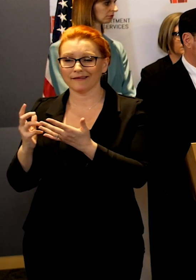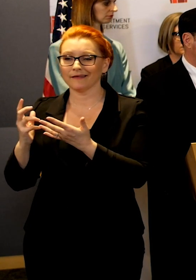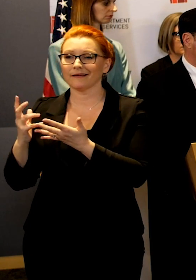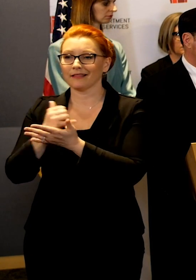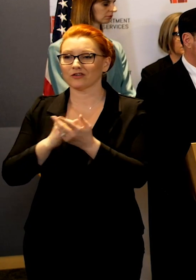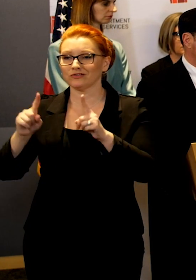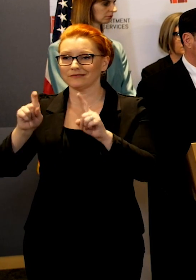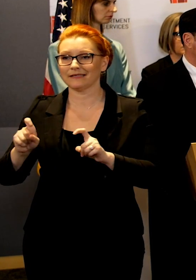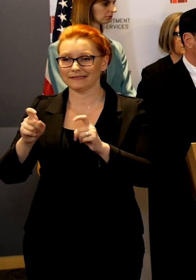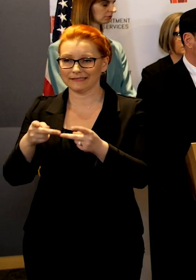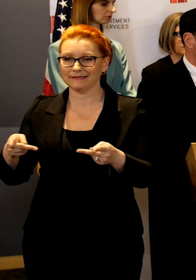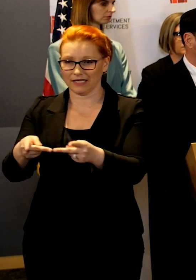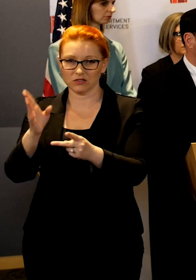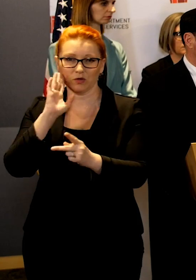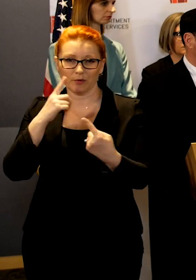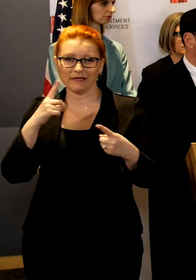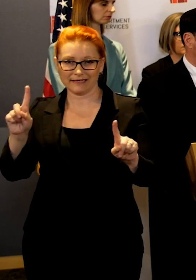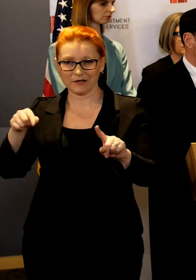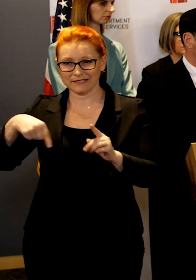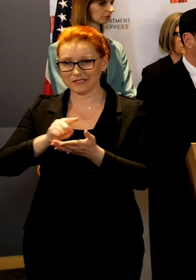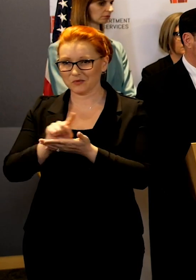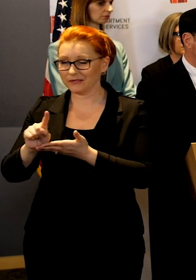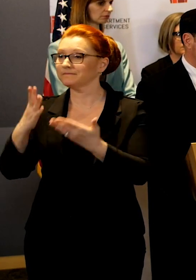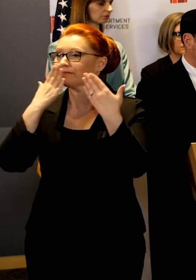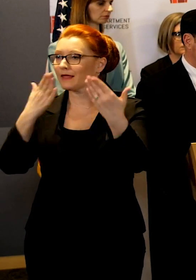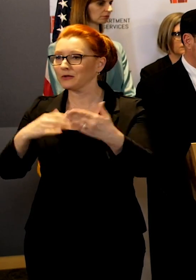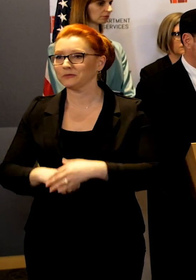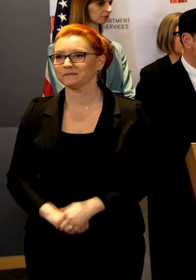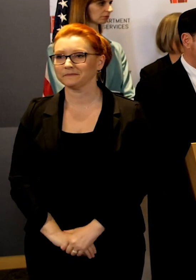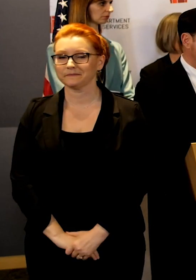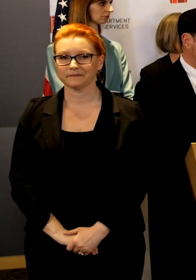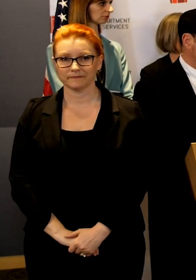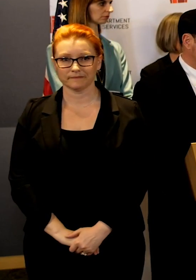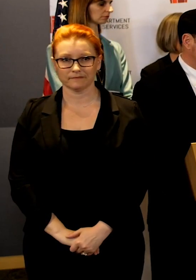that we will be announcing later this week. Thank you.